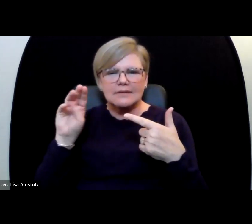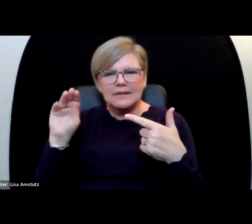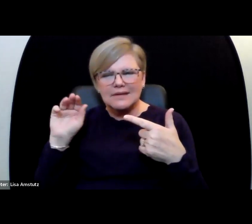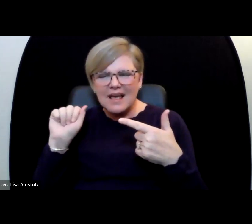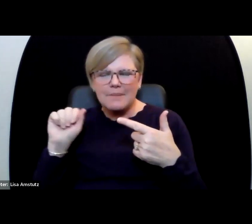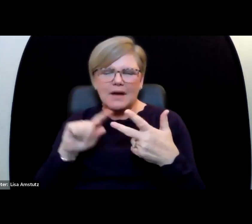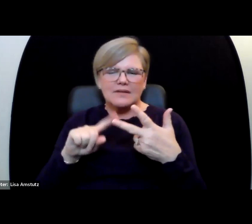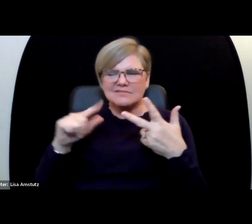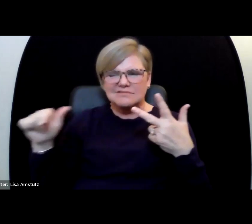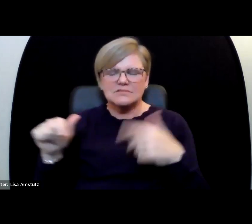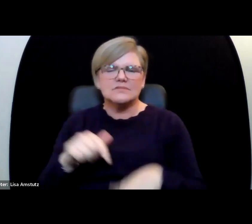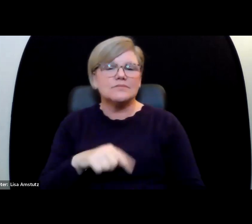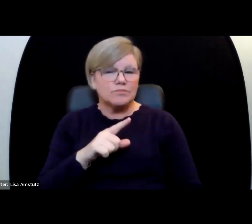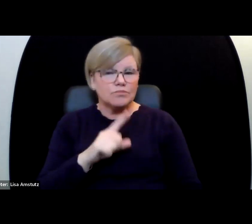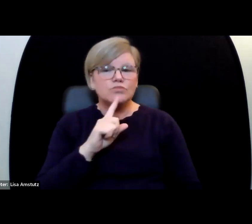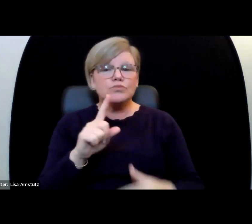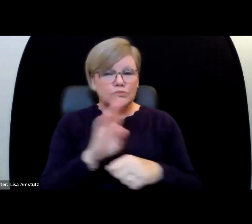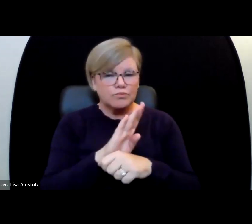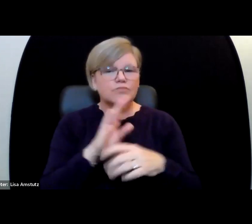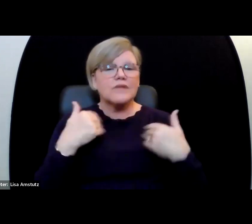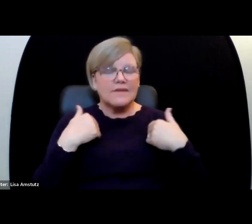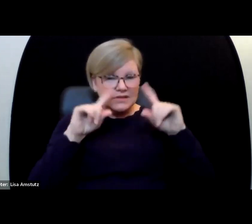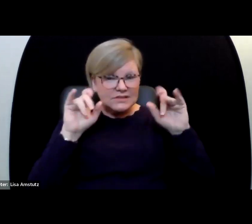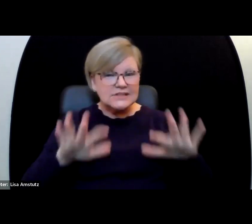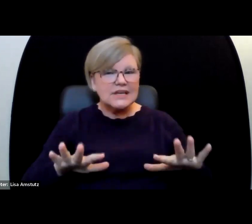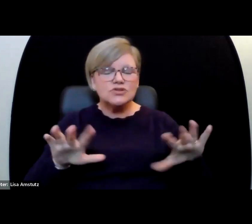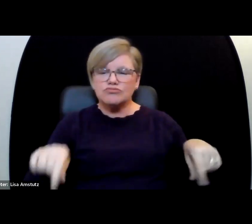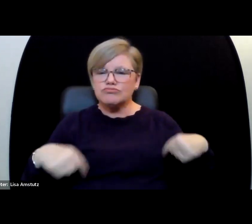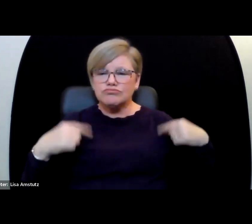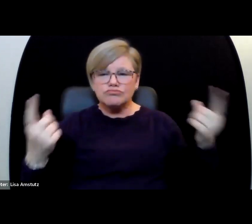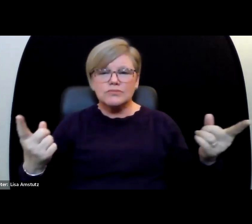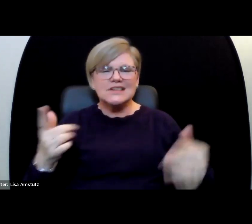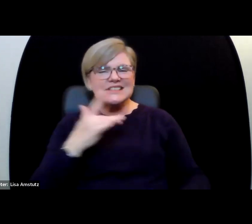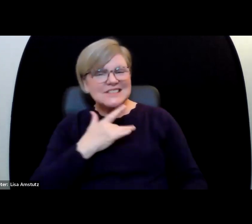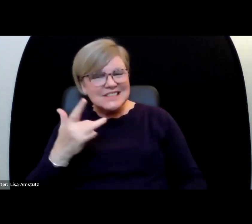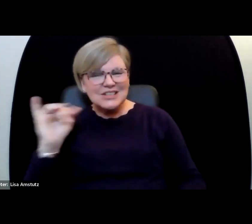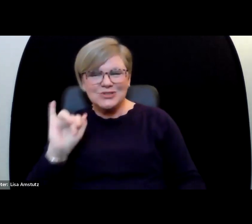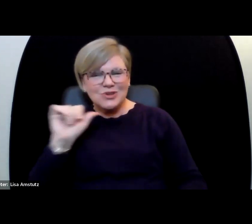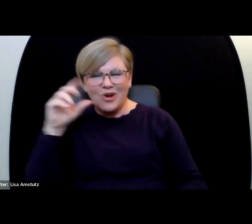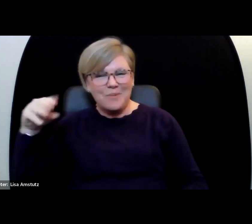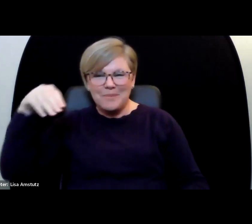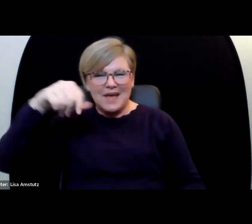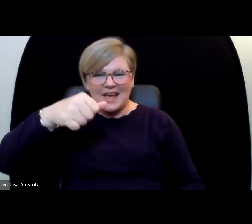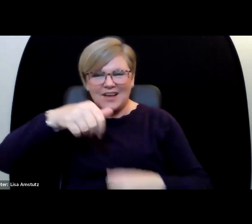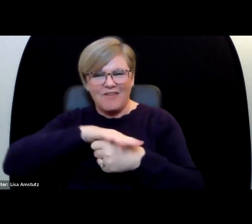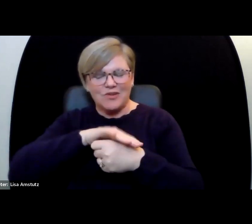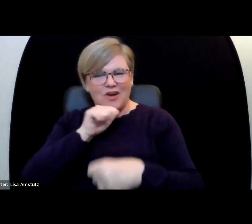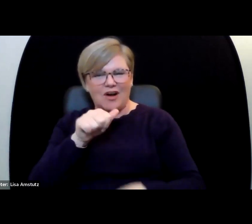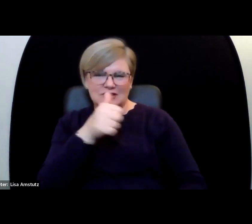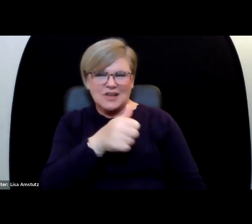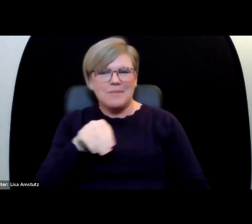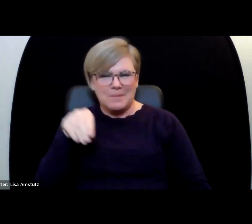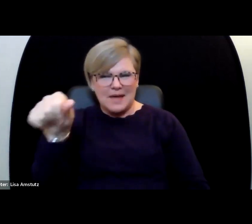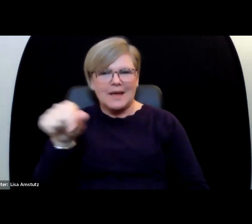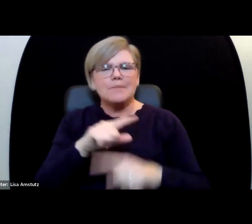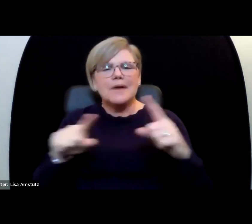There are actual tests that they can do for that already. Those have been around. They're not usually covered by insurance, just a disclaimer there. But you can usually